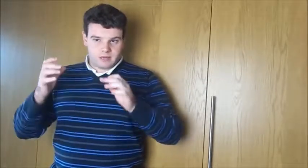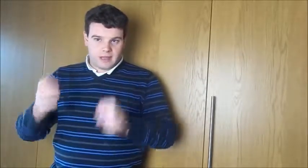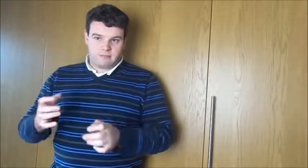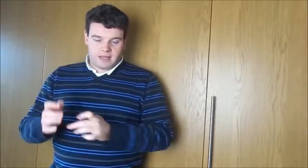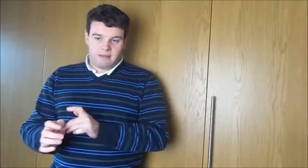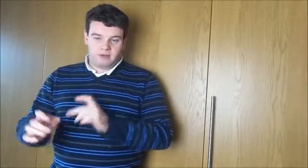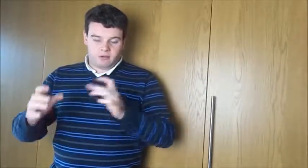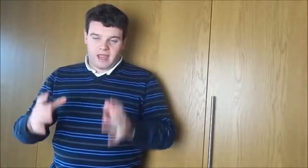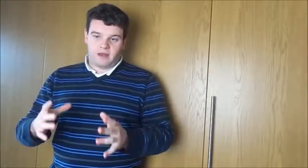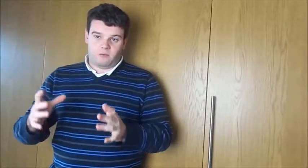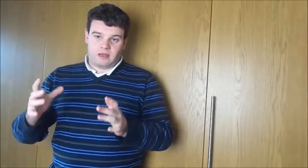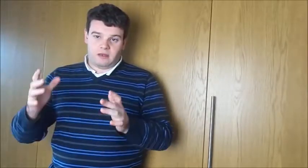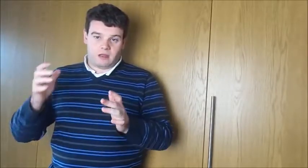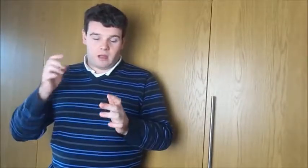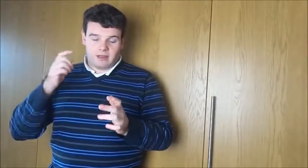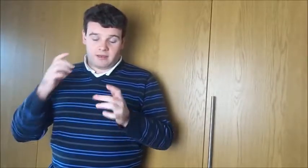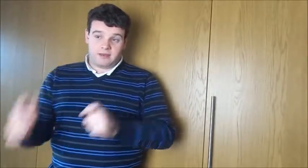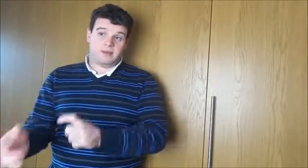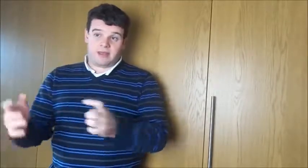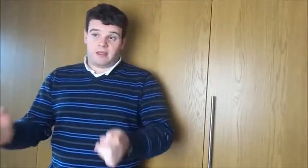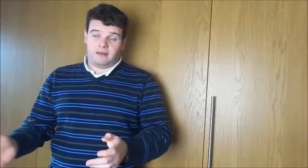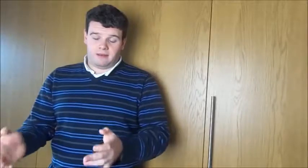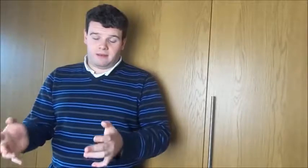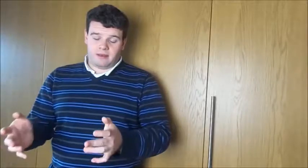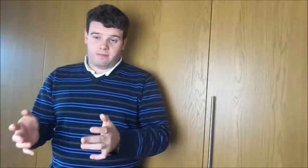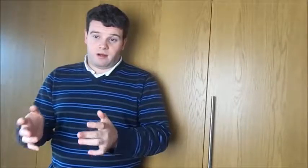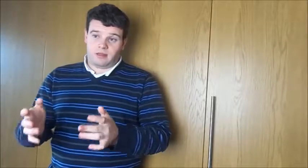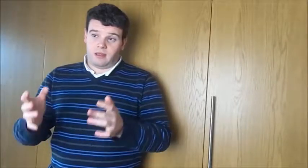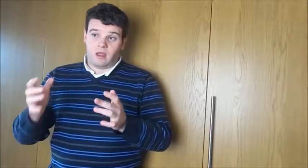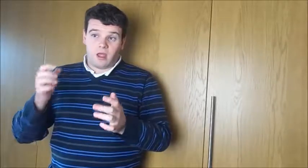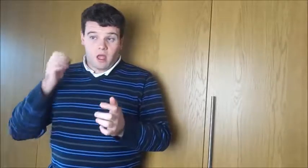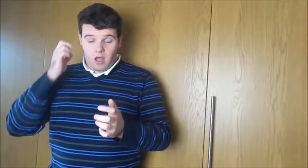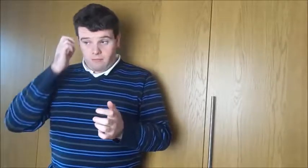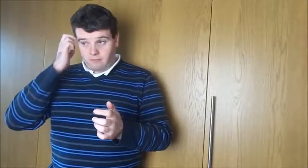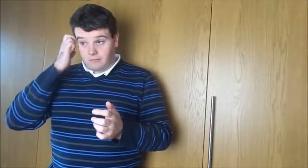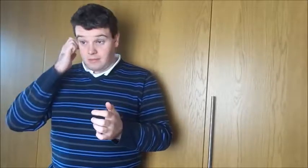it became to a head when, at a dinner party,